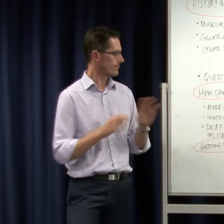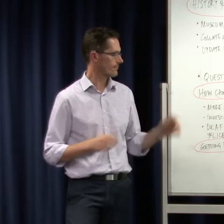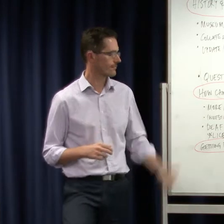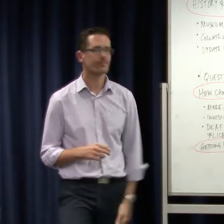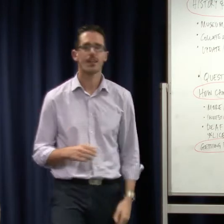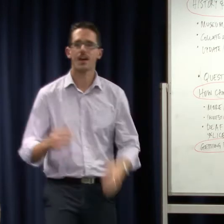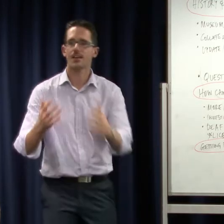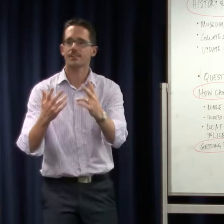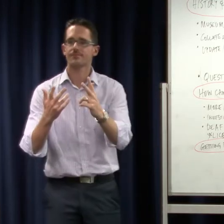Yeah, you've got it, Chris.